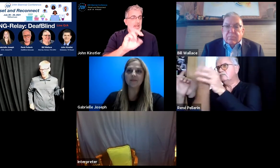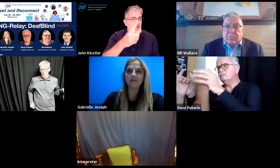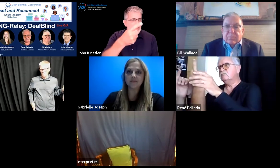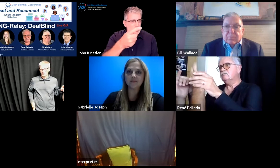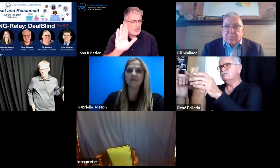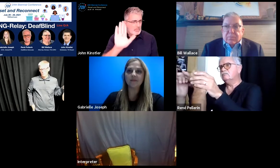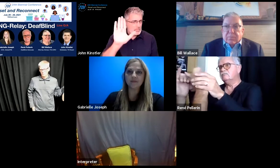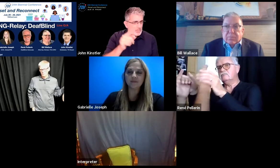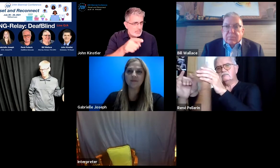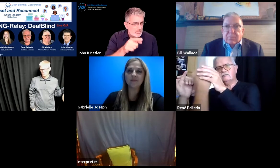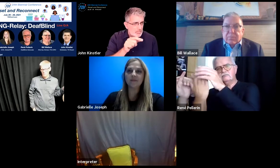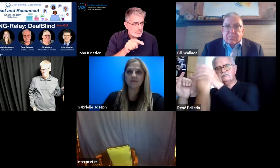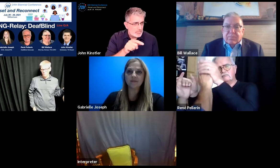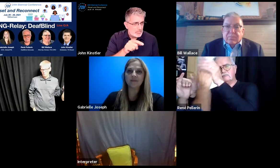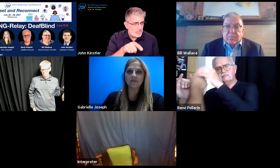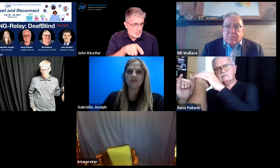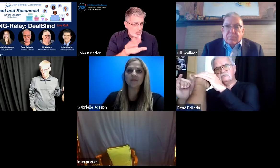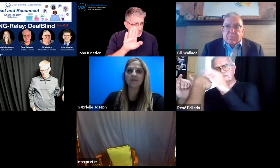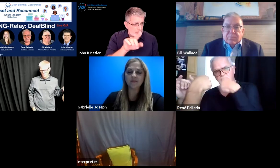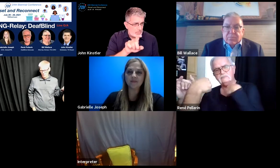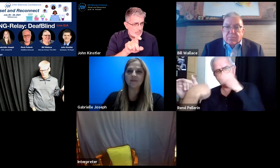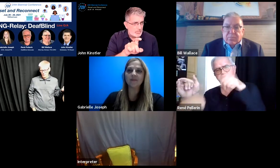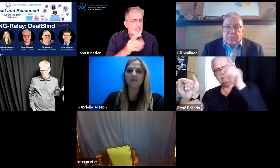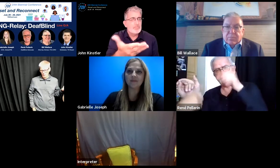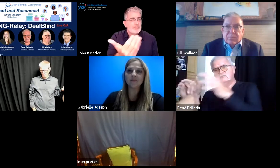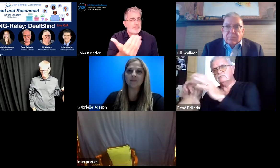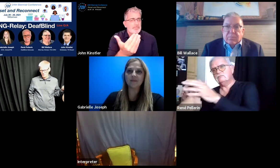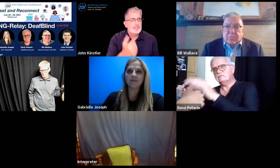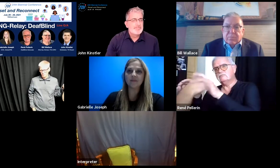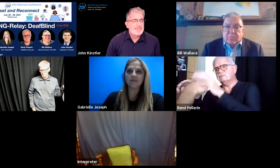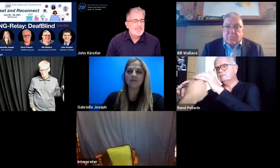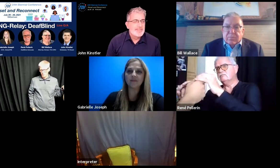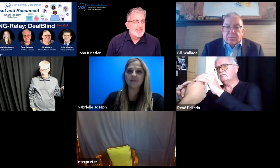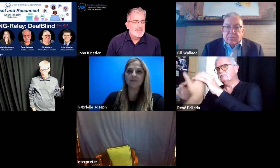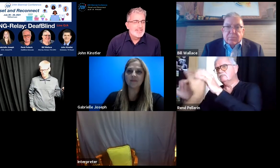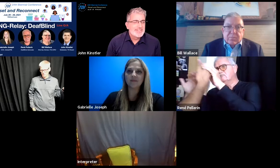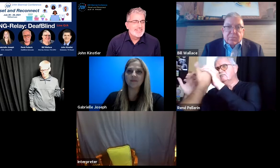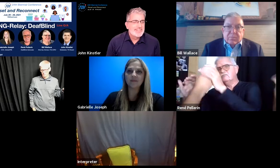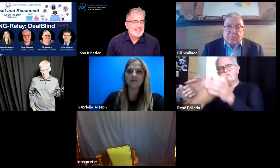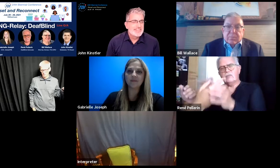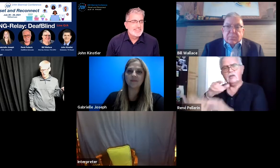Okay, this is John. I'd like to go ahead and turn it over to Rennie. Rennie, I saw that you had your hand up.